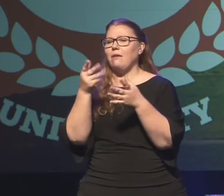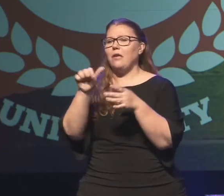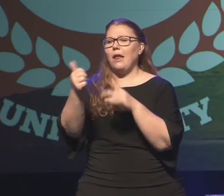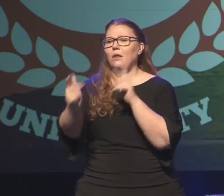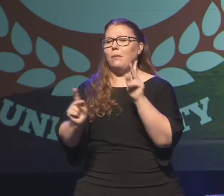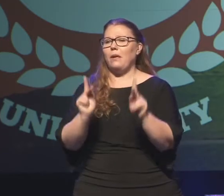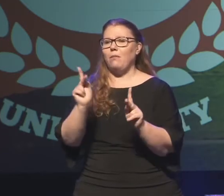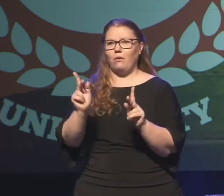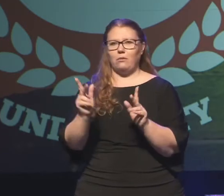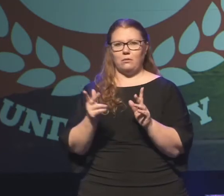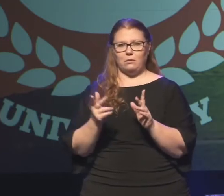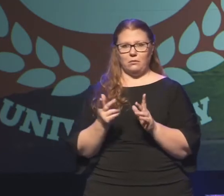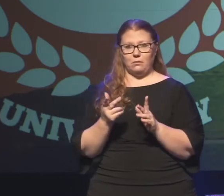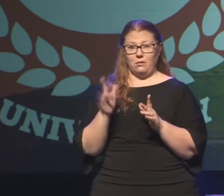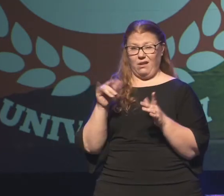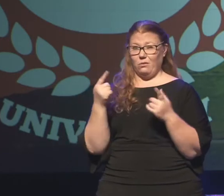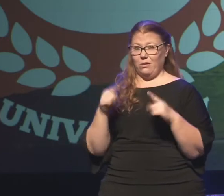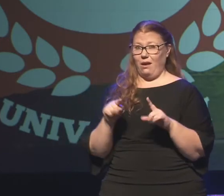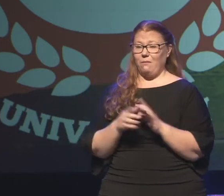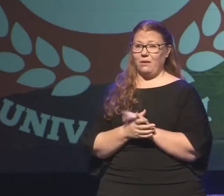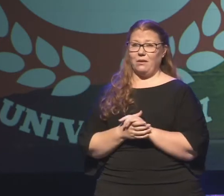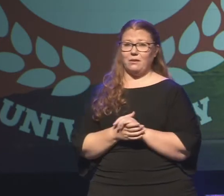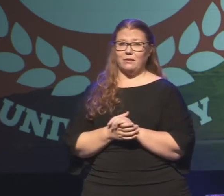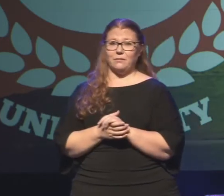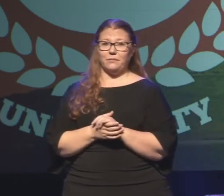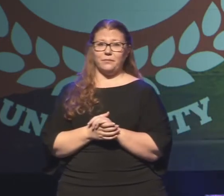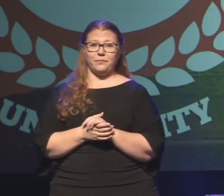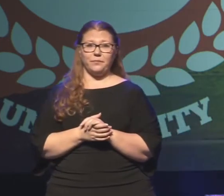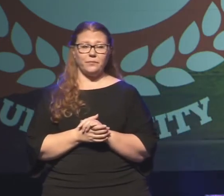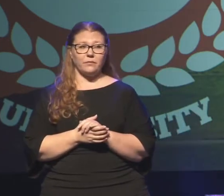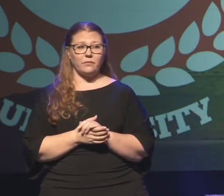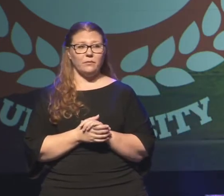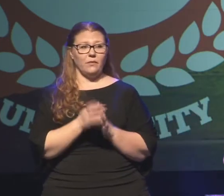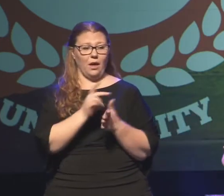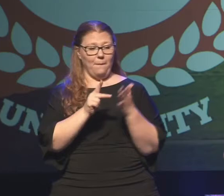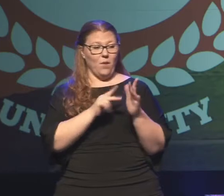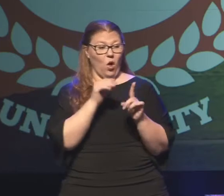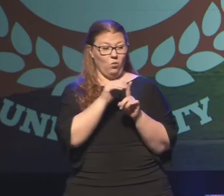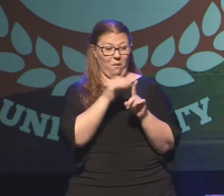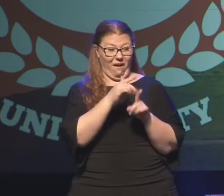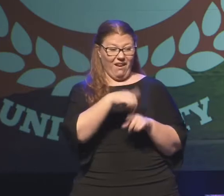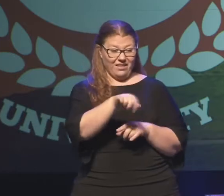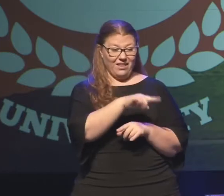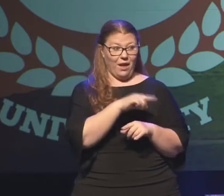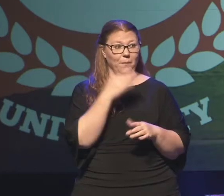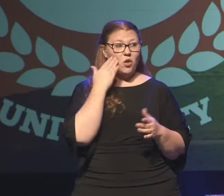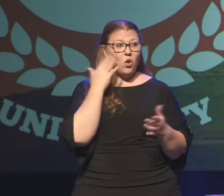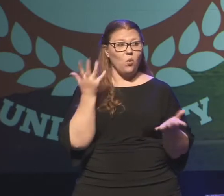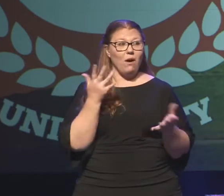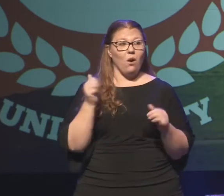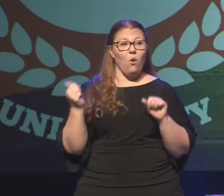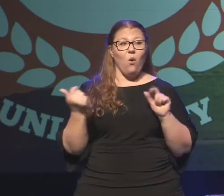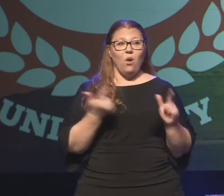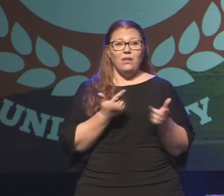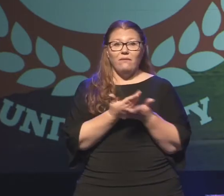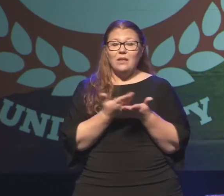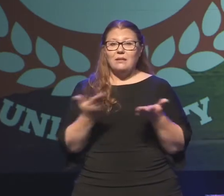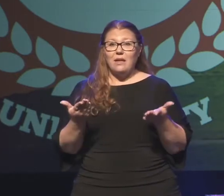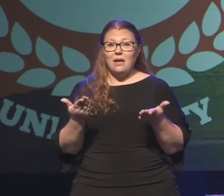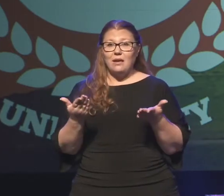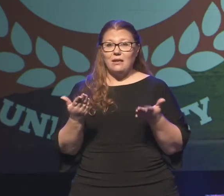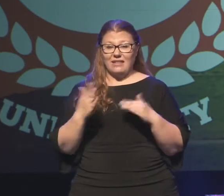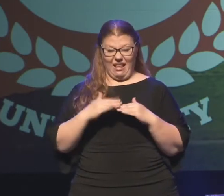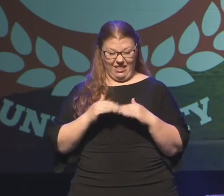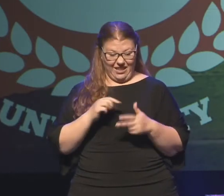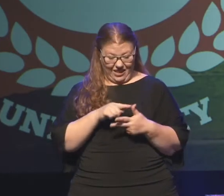people. That's what's happening. And Paul reminds them, you know what? All of these things, at least these 3